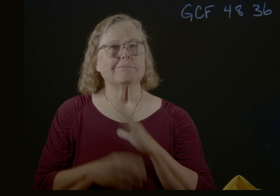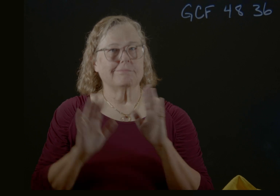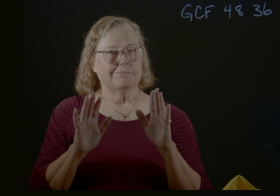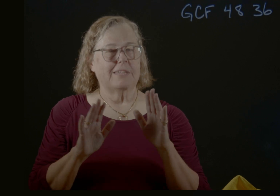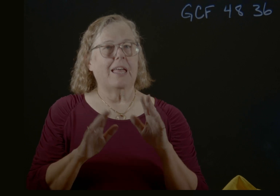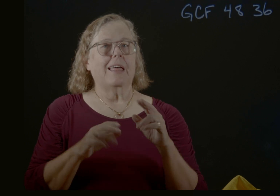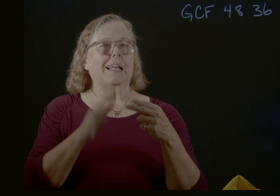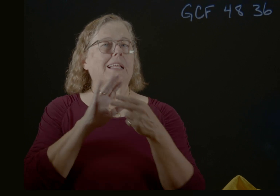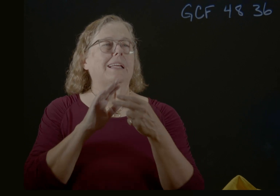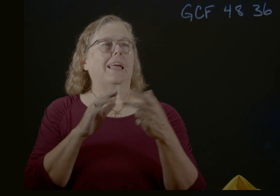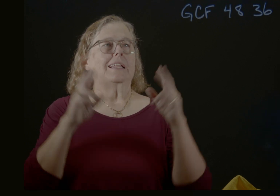right?